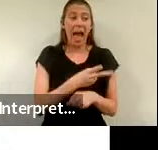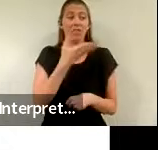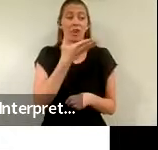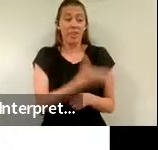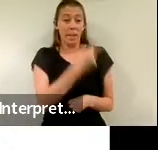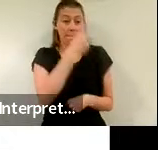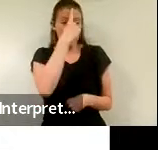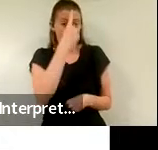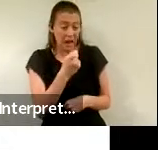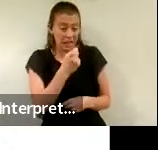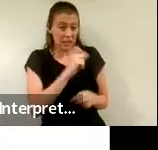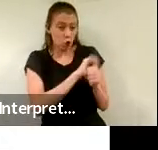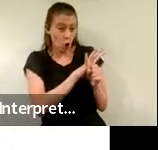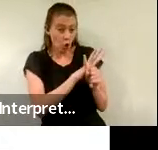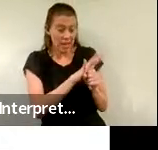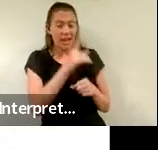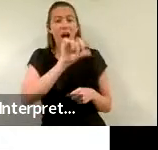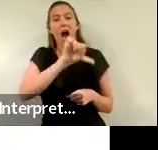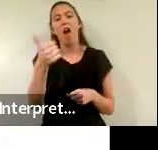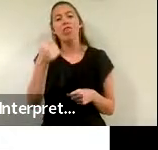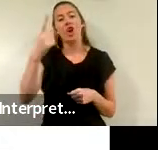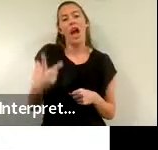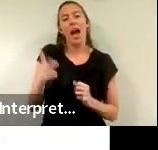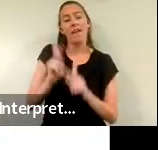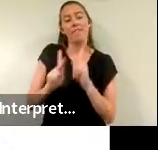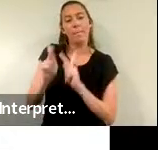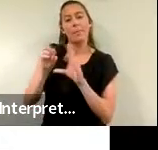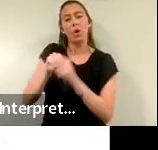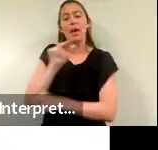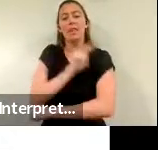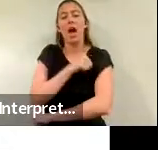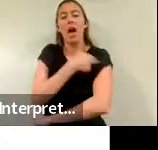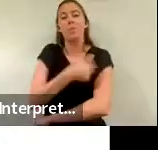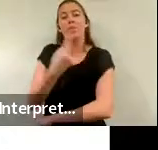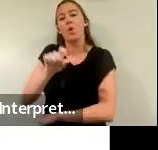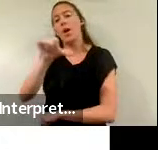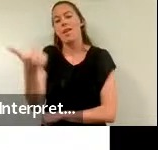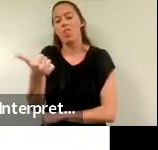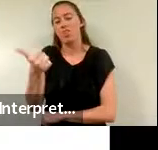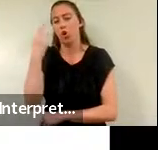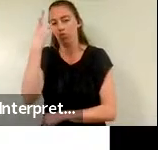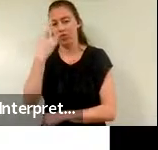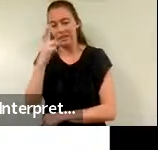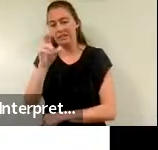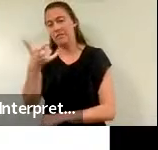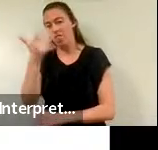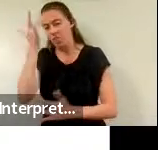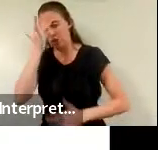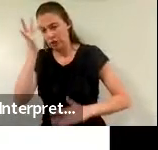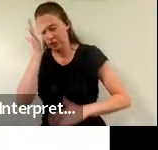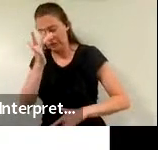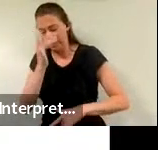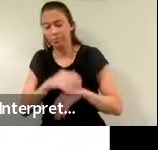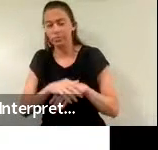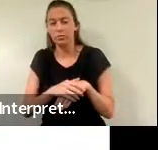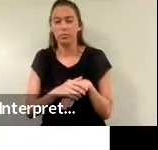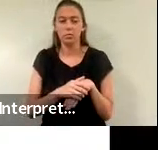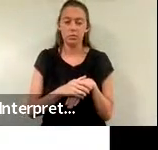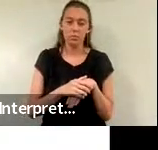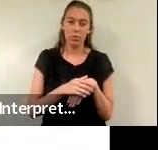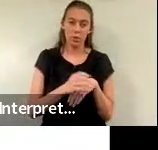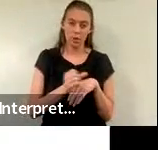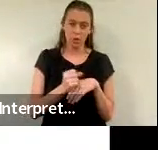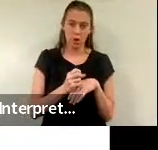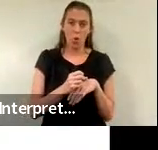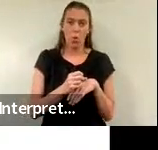this data right now, although we're hoping to be able to sort of look back at this wave and try to get at